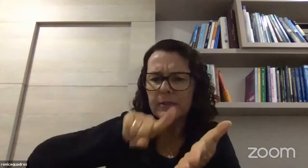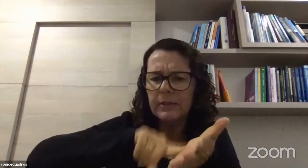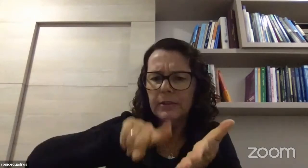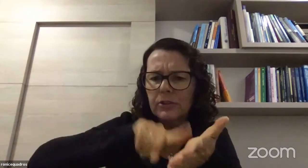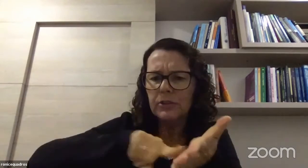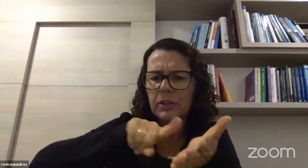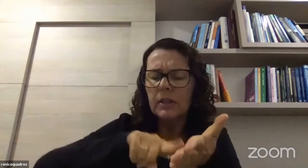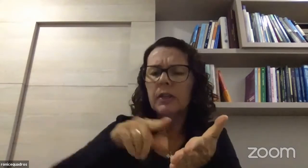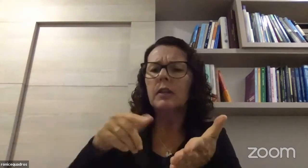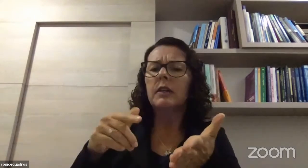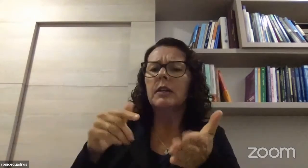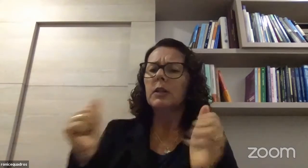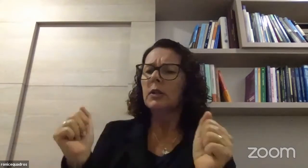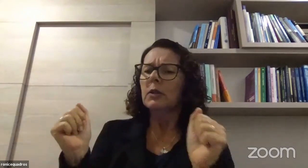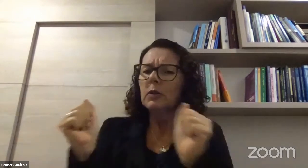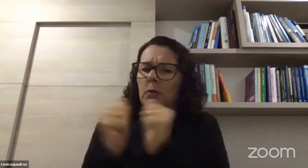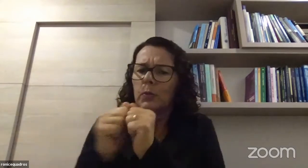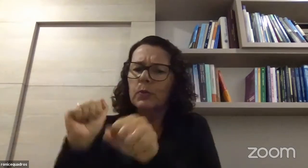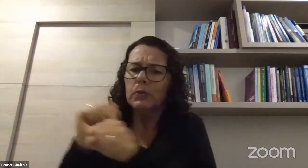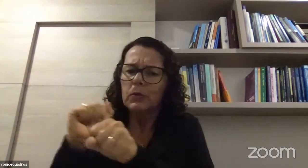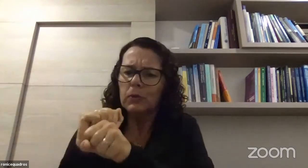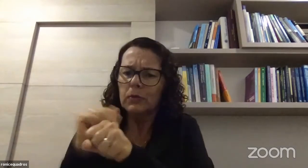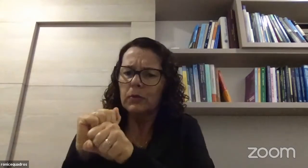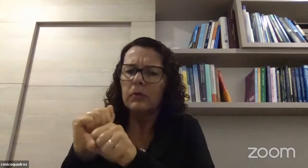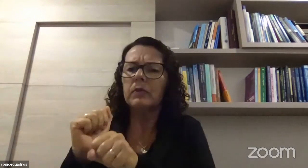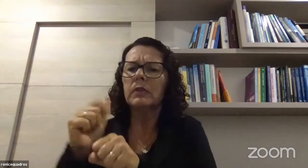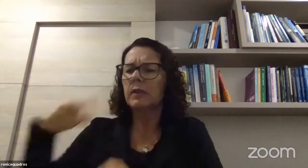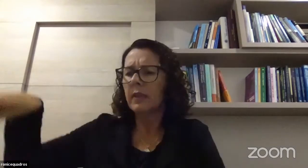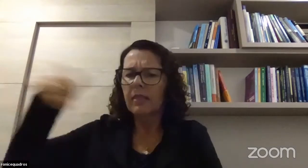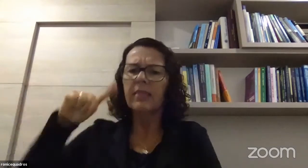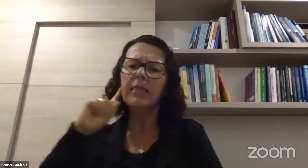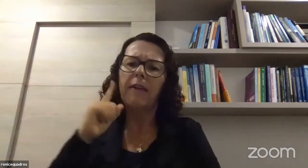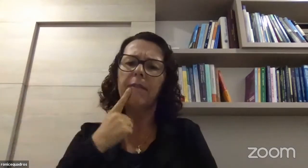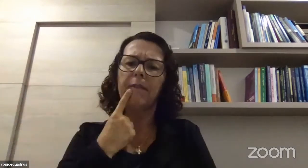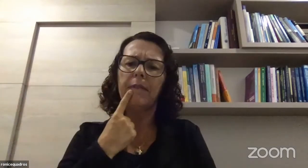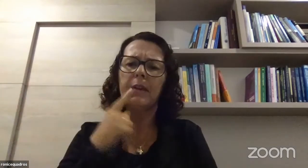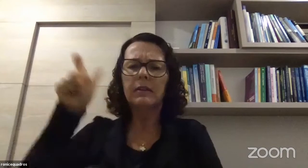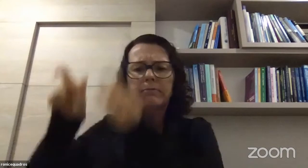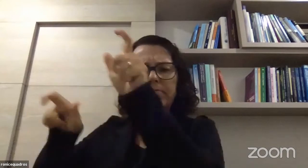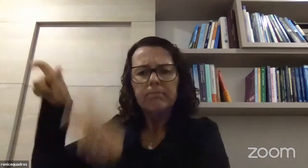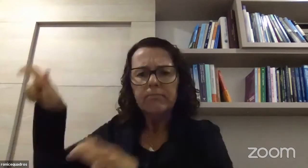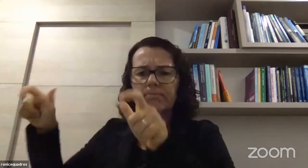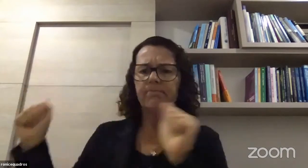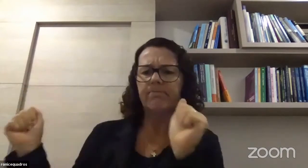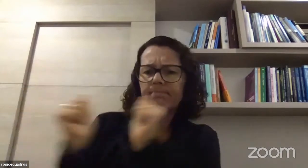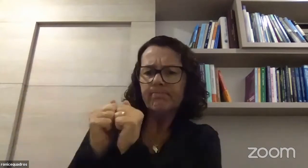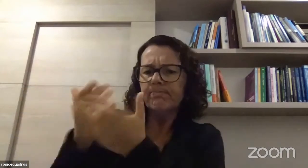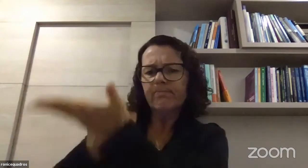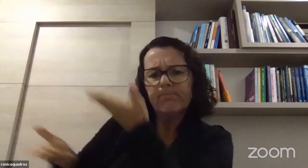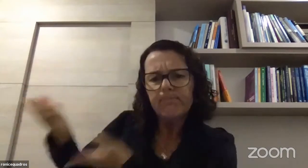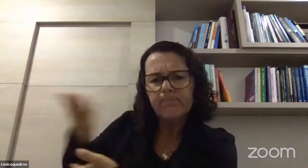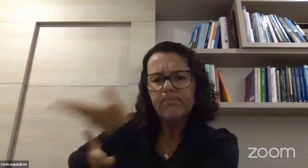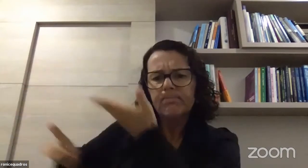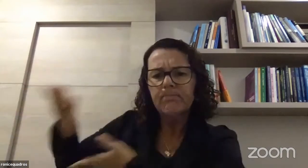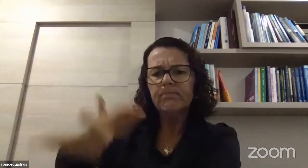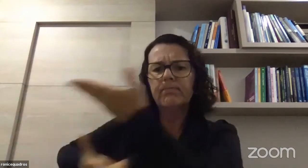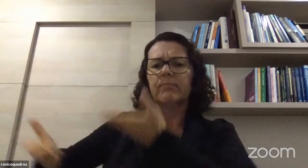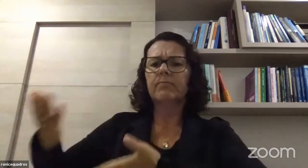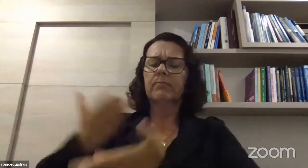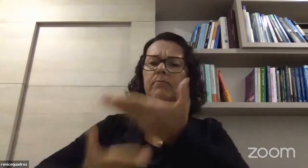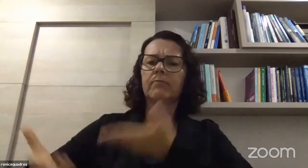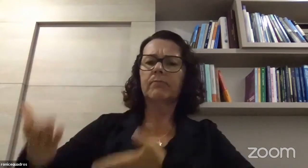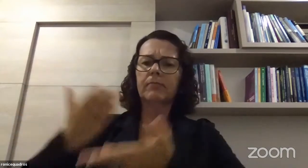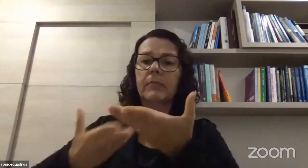how can I plan my research with collaboration with